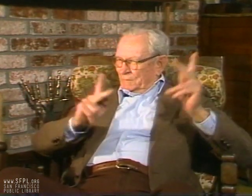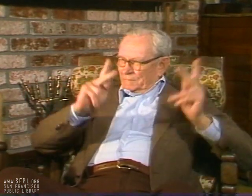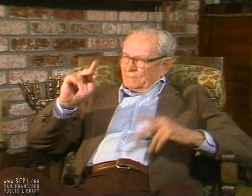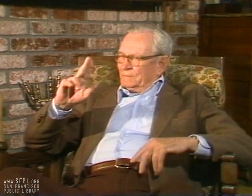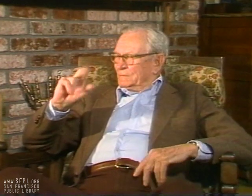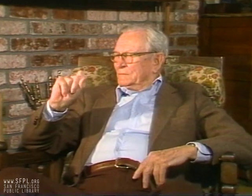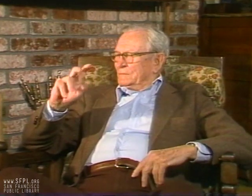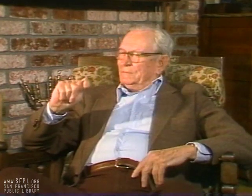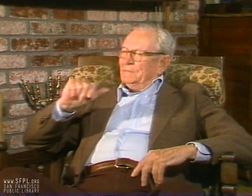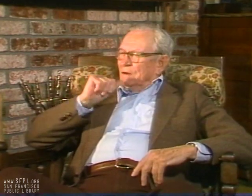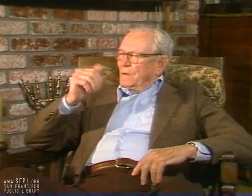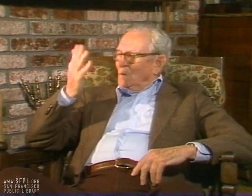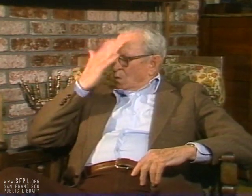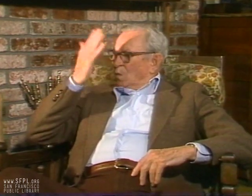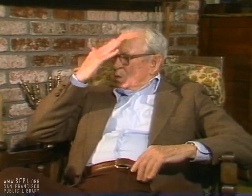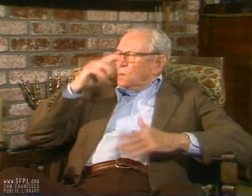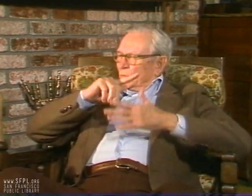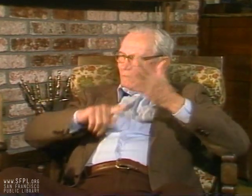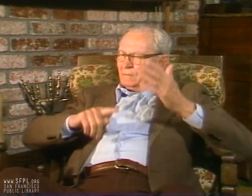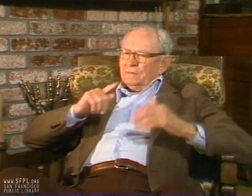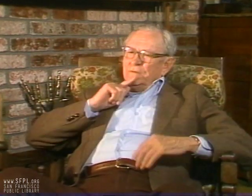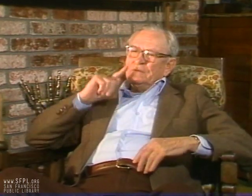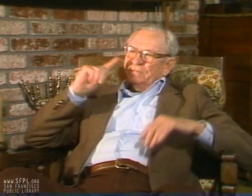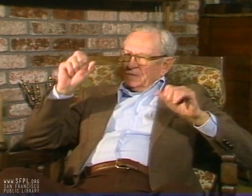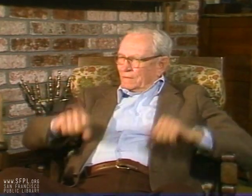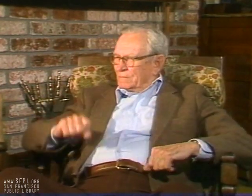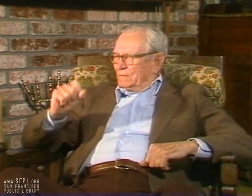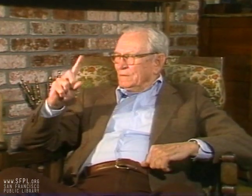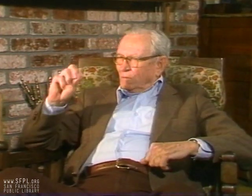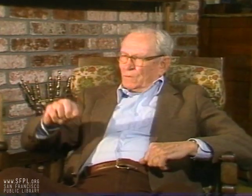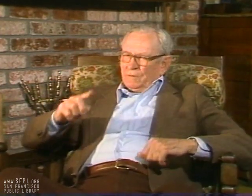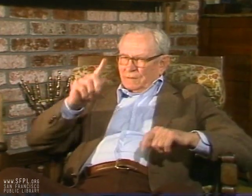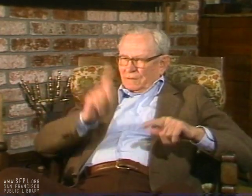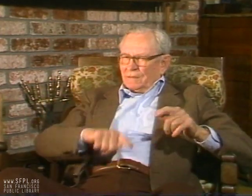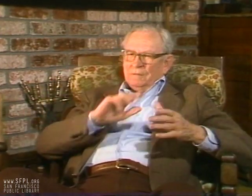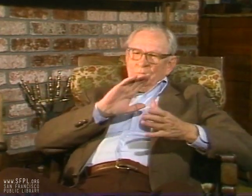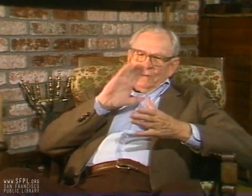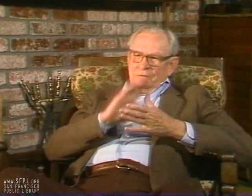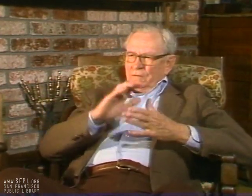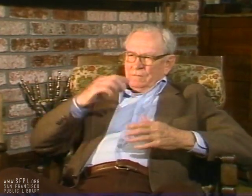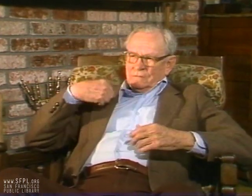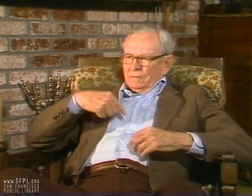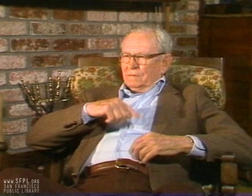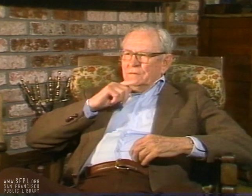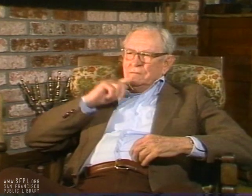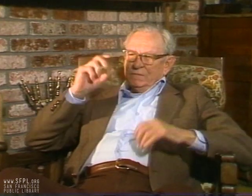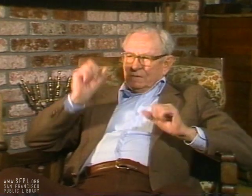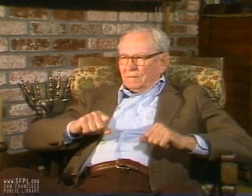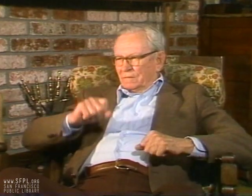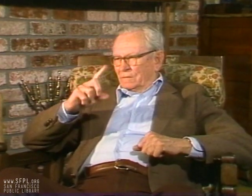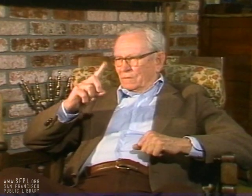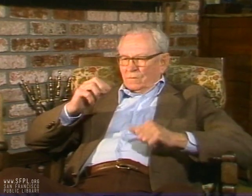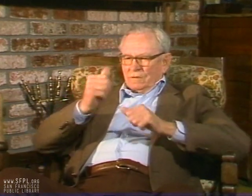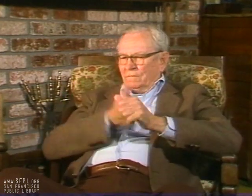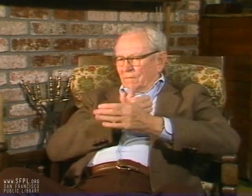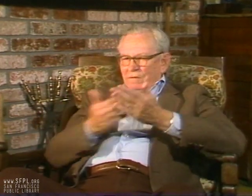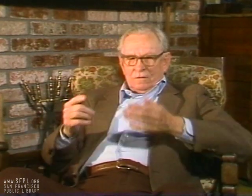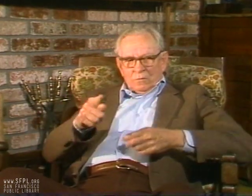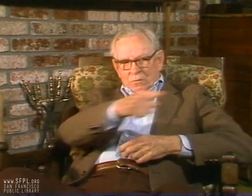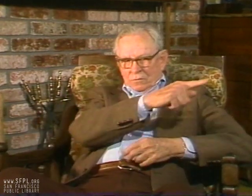not been aware of what deaf people could do, their capabilities. They cannot believe that we